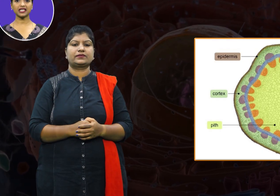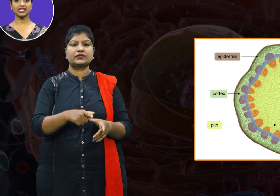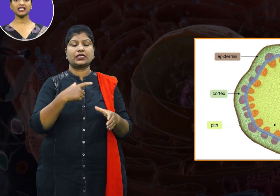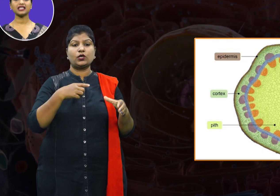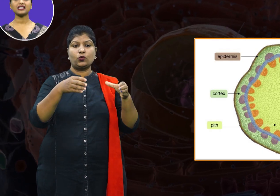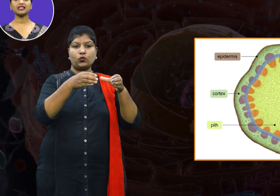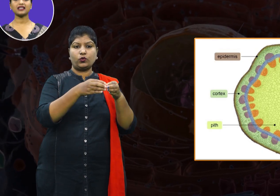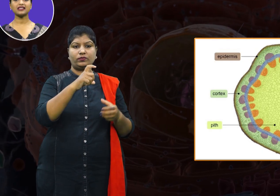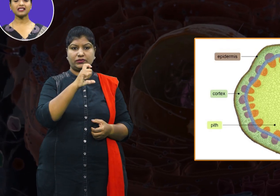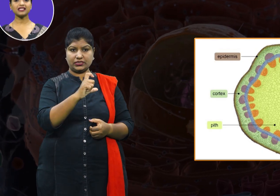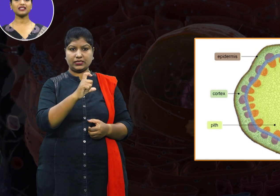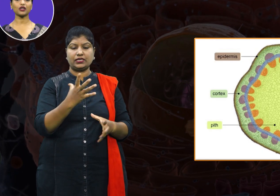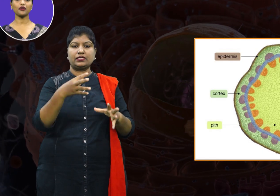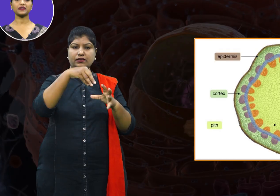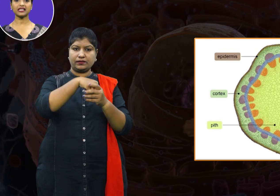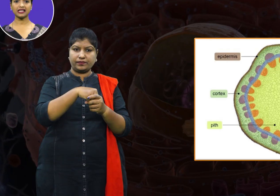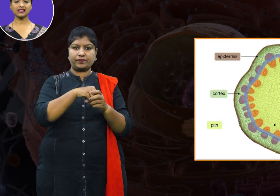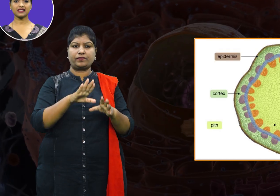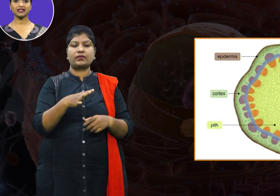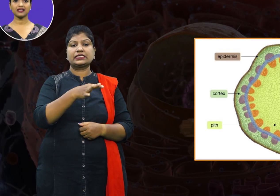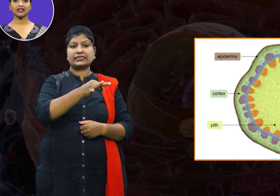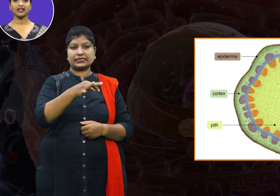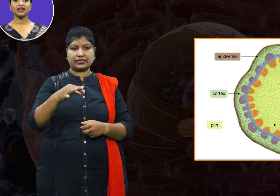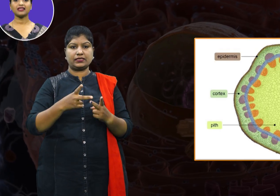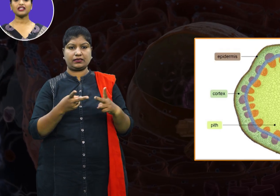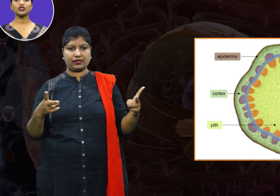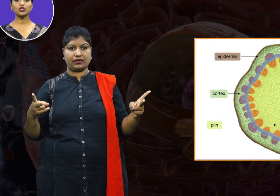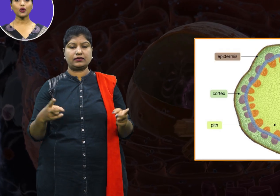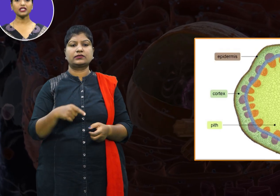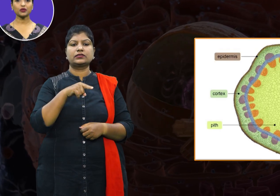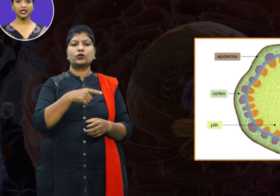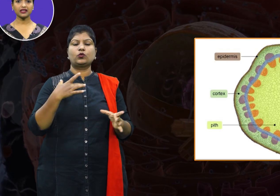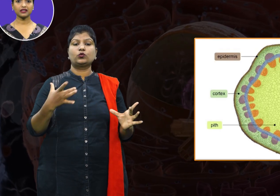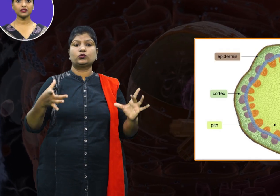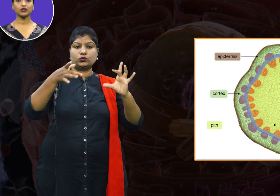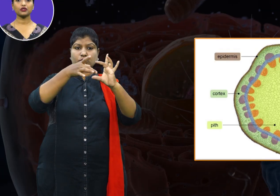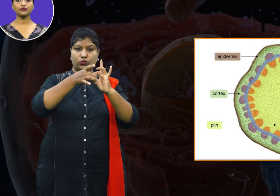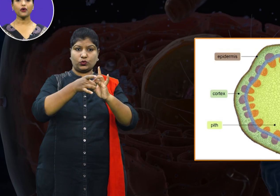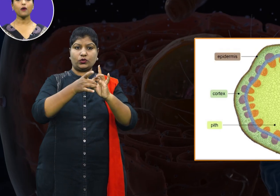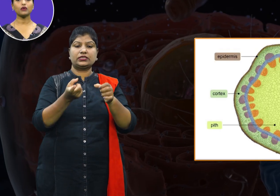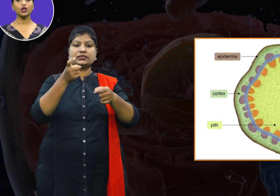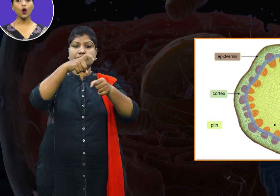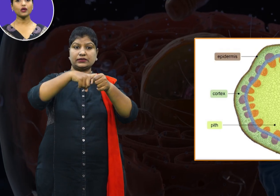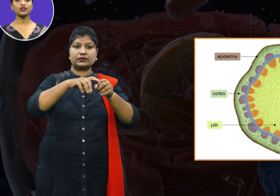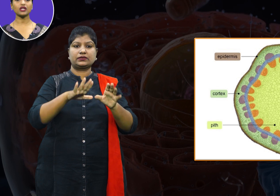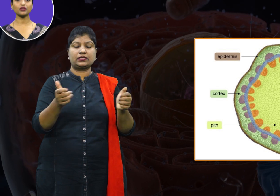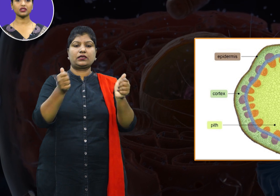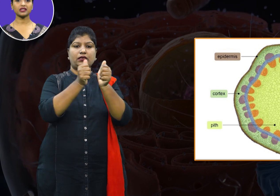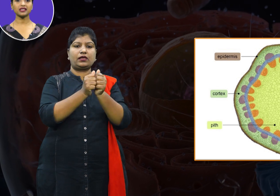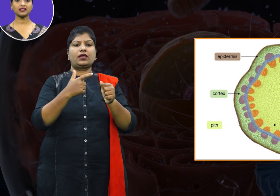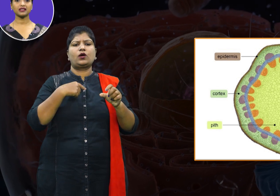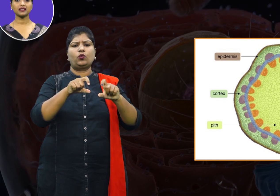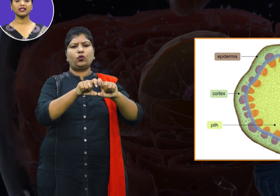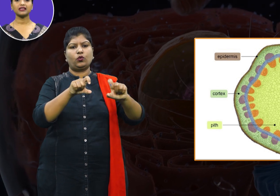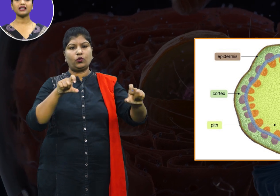Group C consists of cells that join together to form long